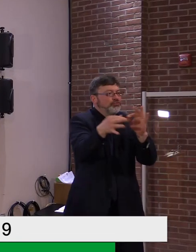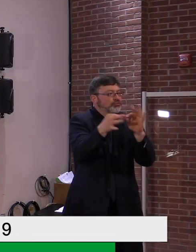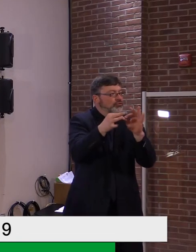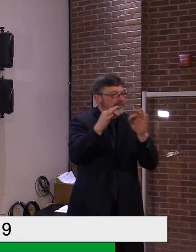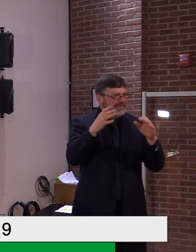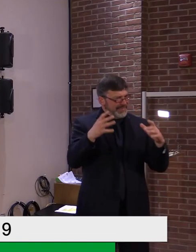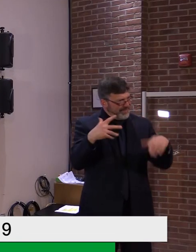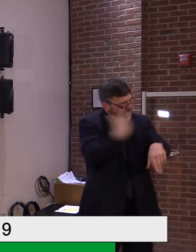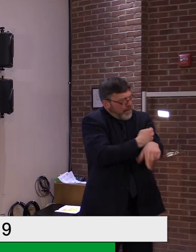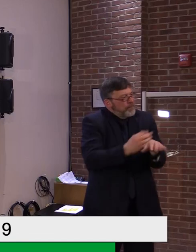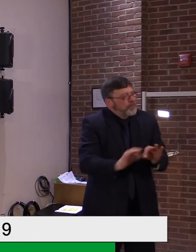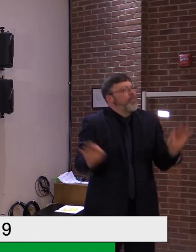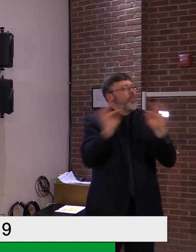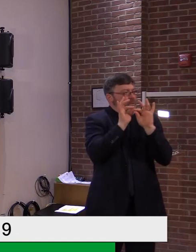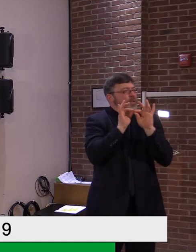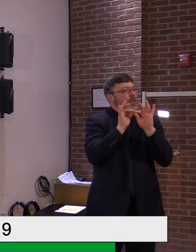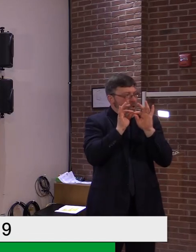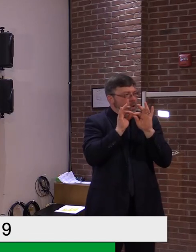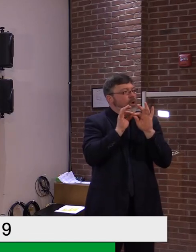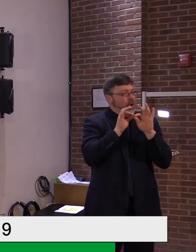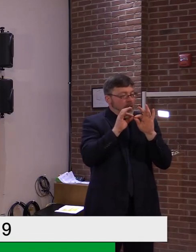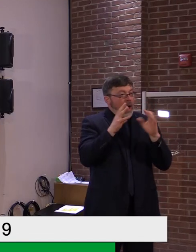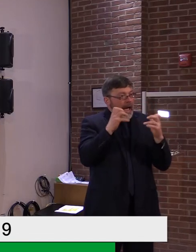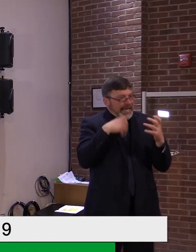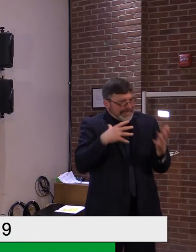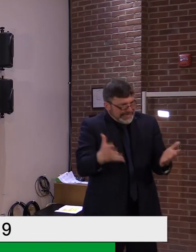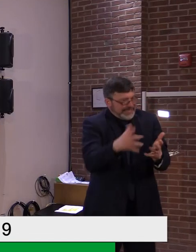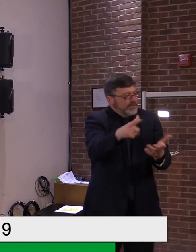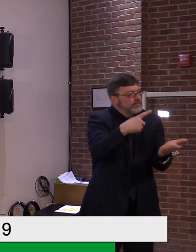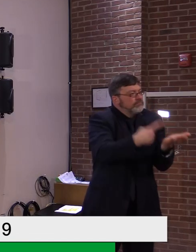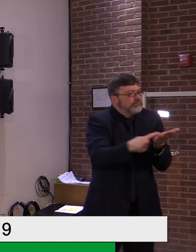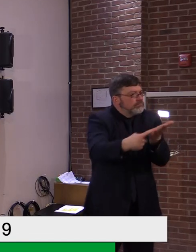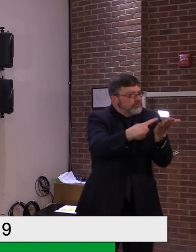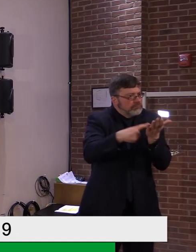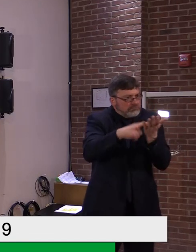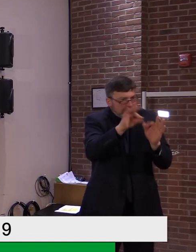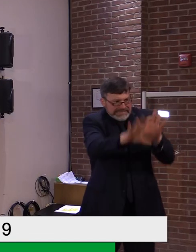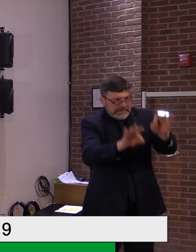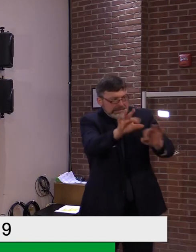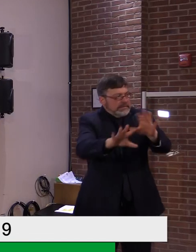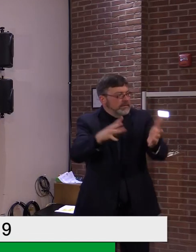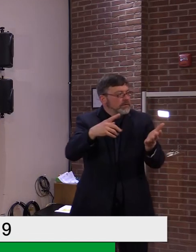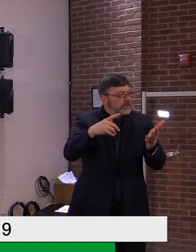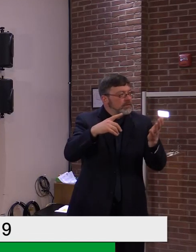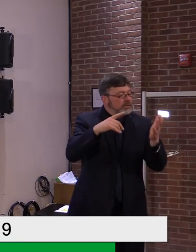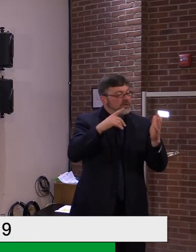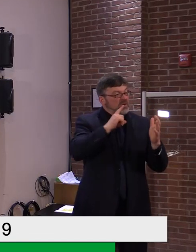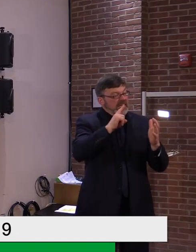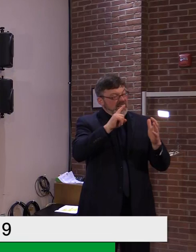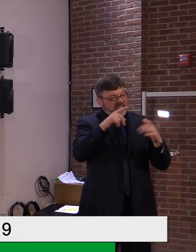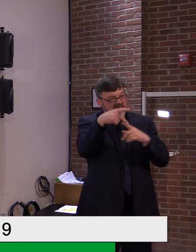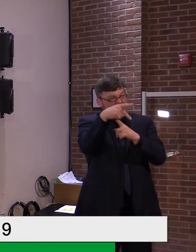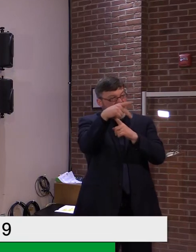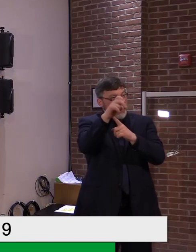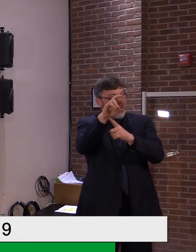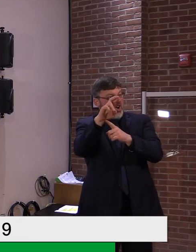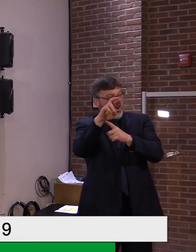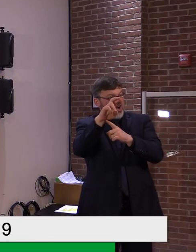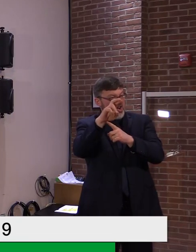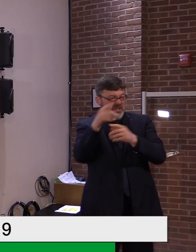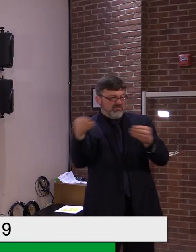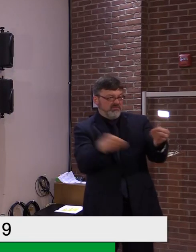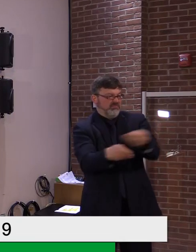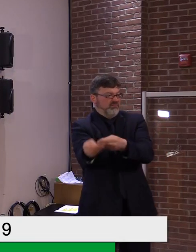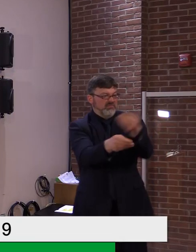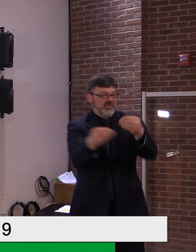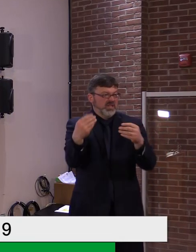them why it's important. And I think you'll see a strategy that relies on peers talking to peers about